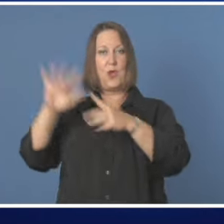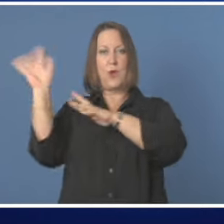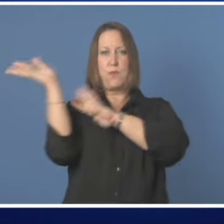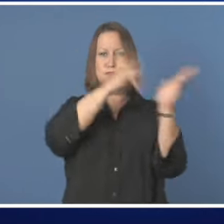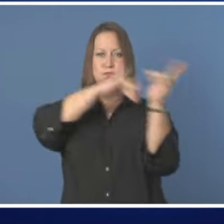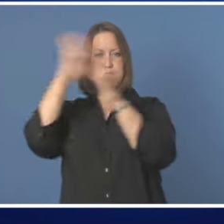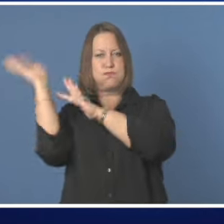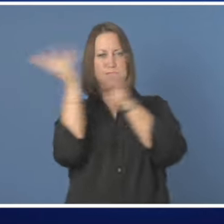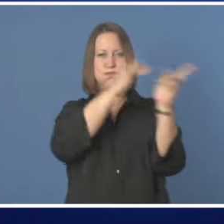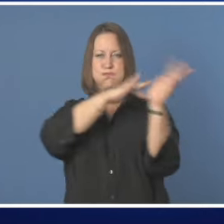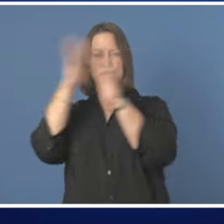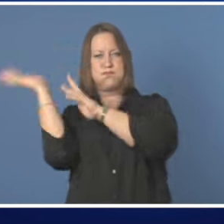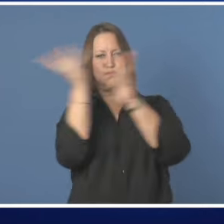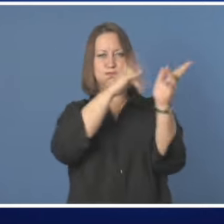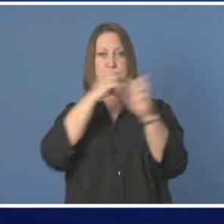winds,